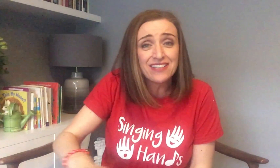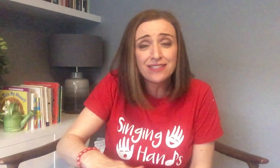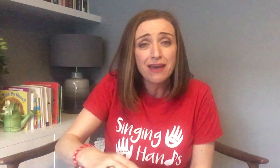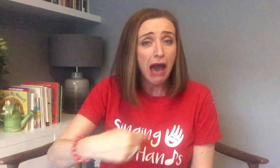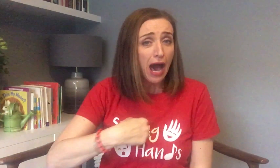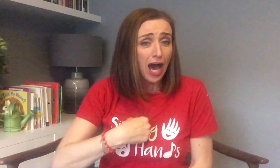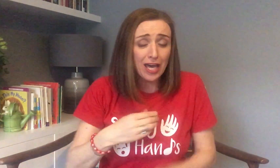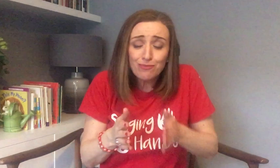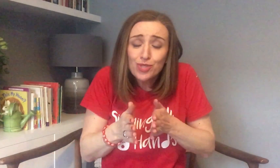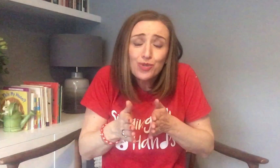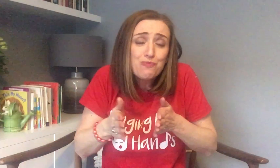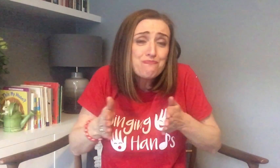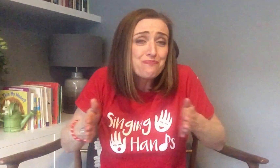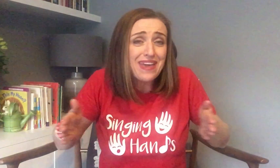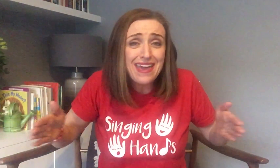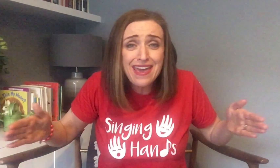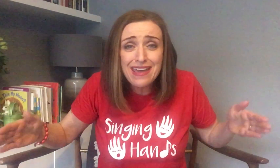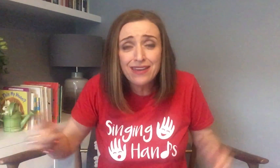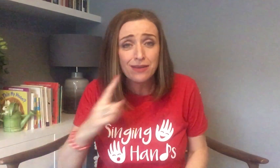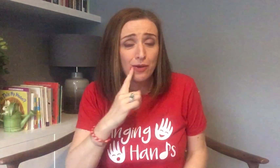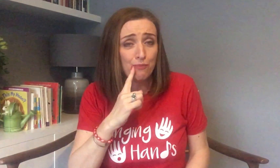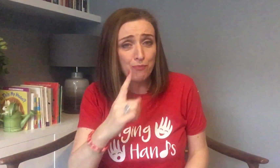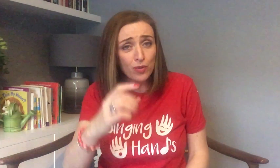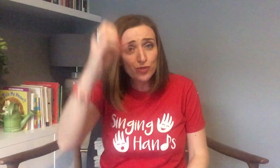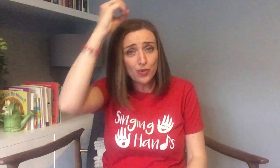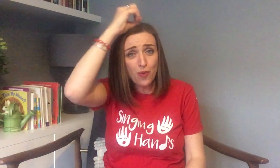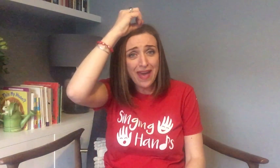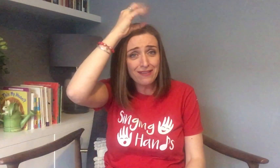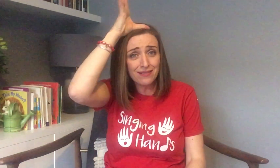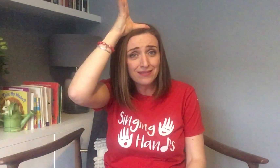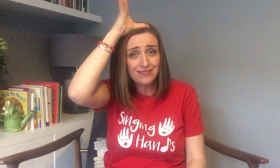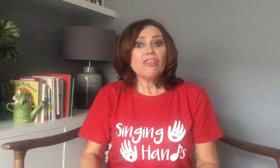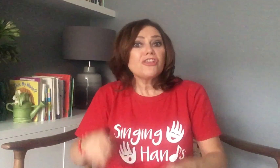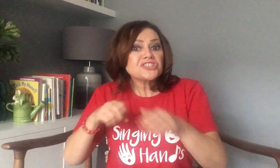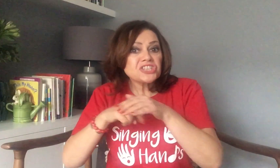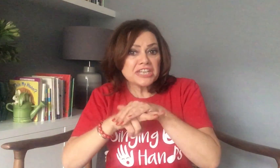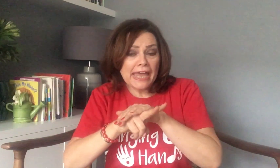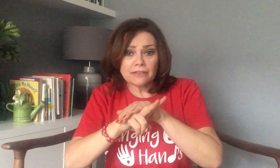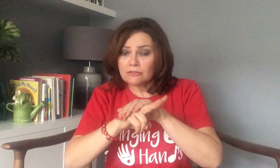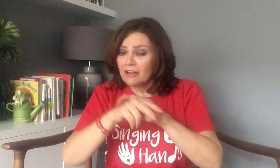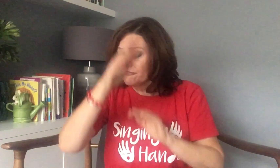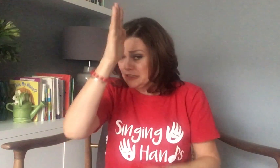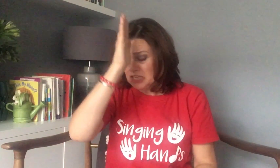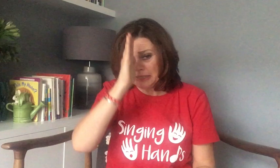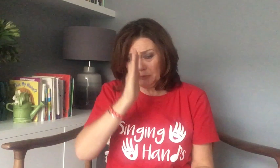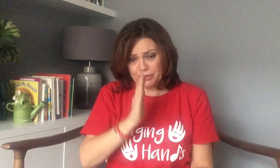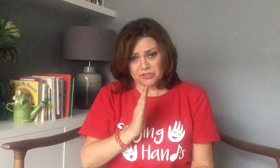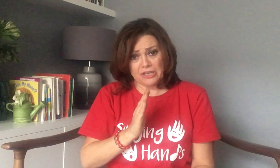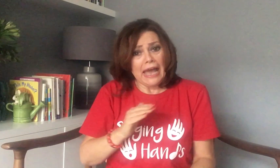land, I'm too big, moaned the whale. The snail felt helpless